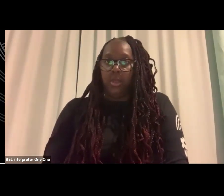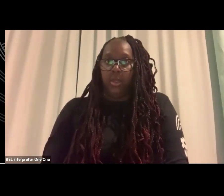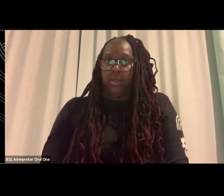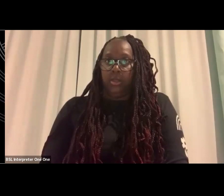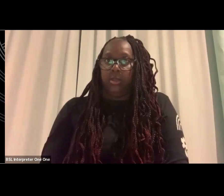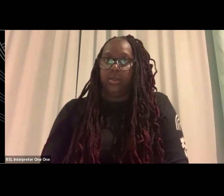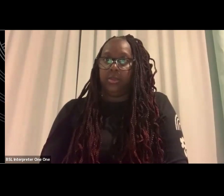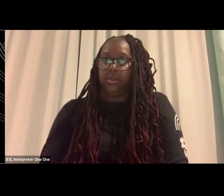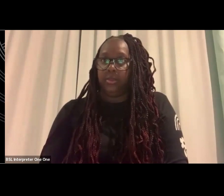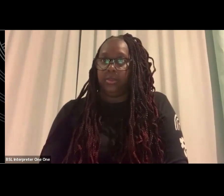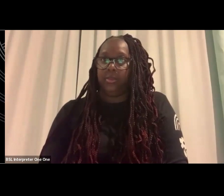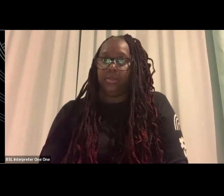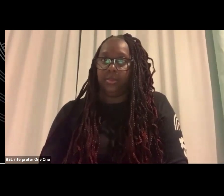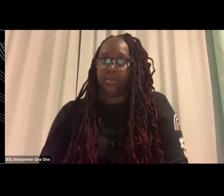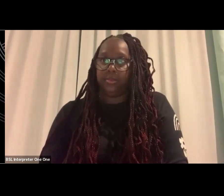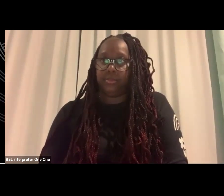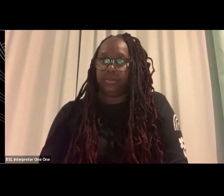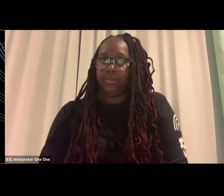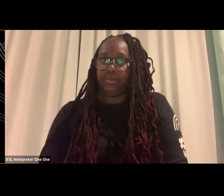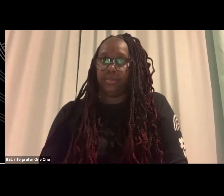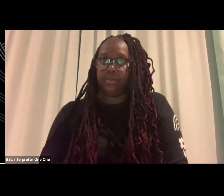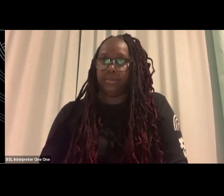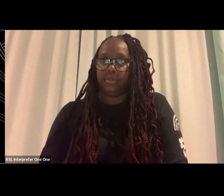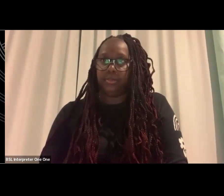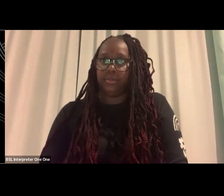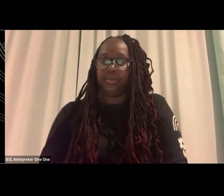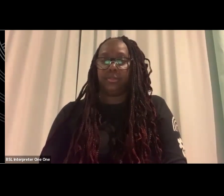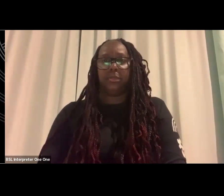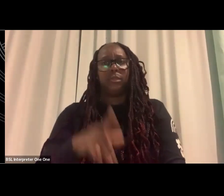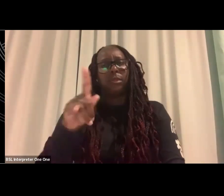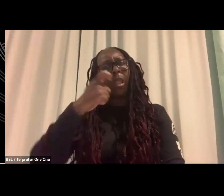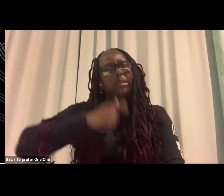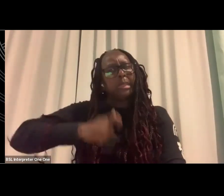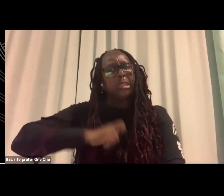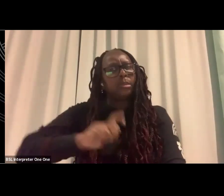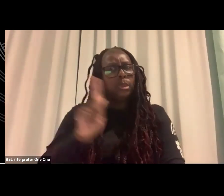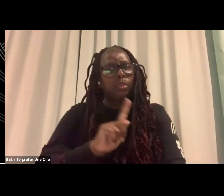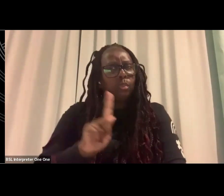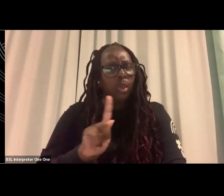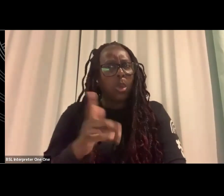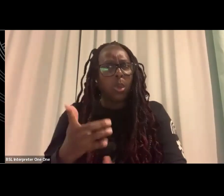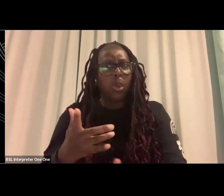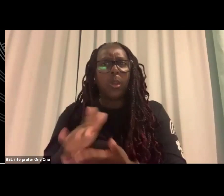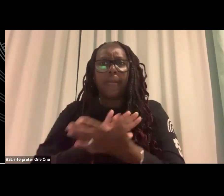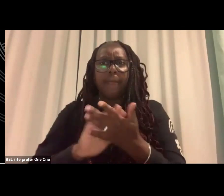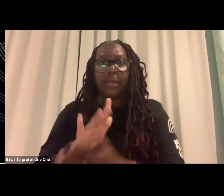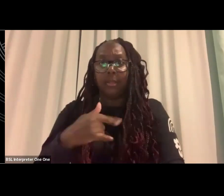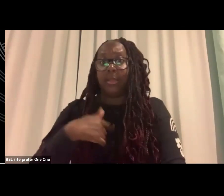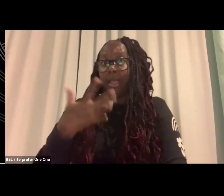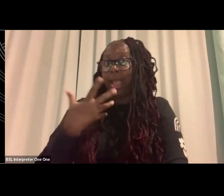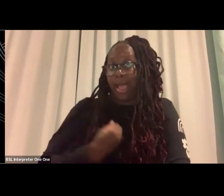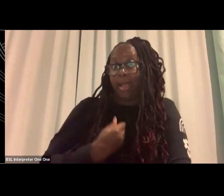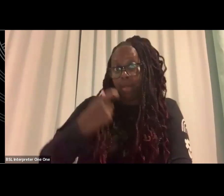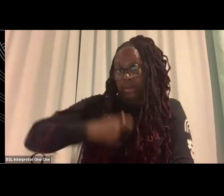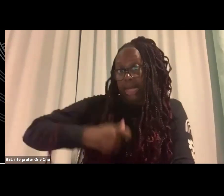really comes to the fore. It doesn't say what kind of identity is good. it says that having an identity that